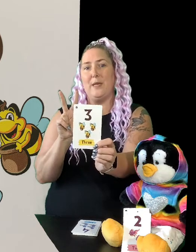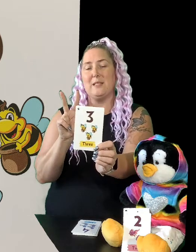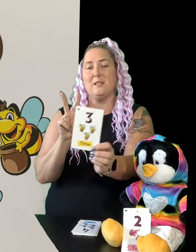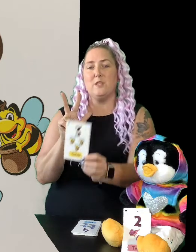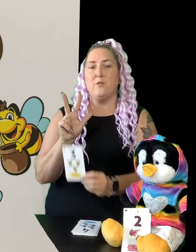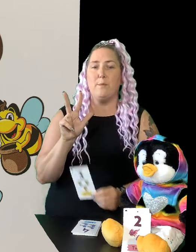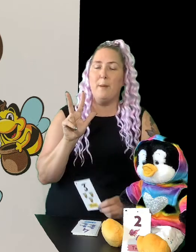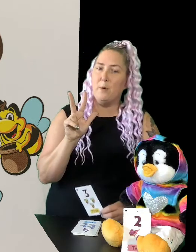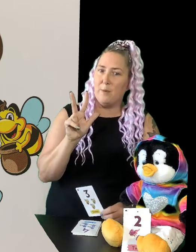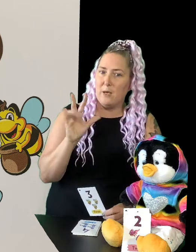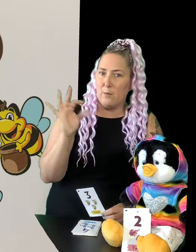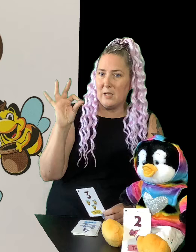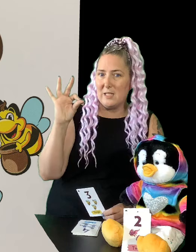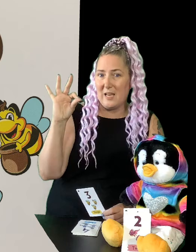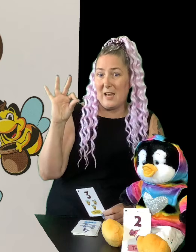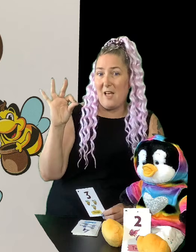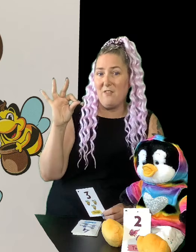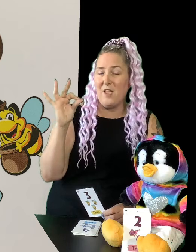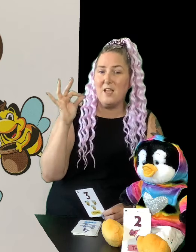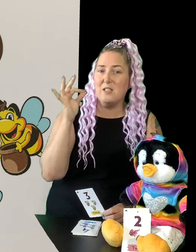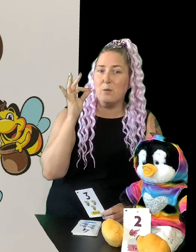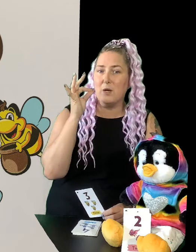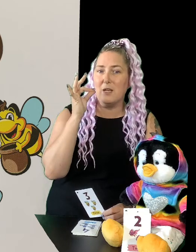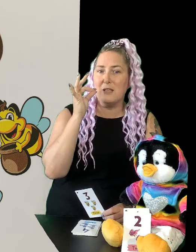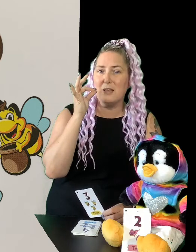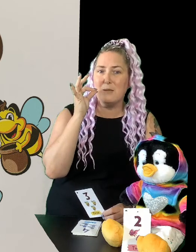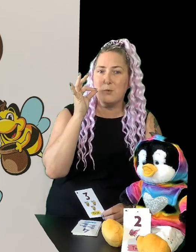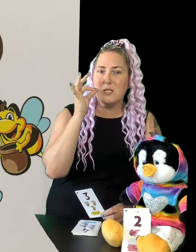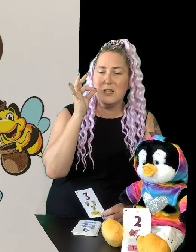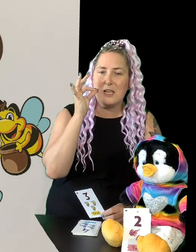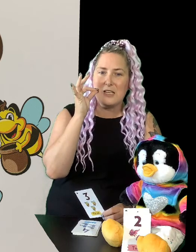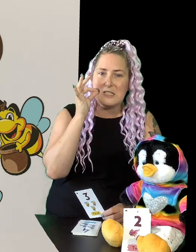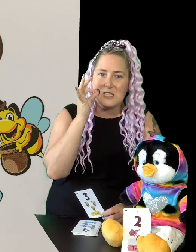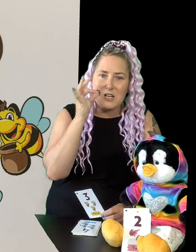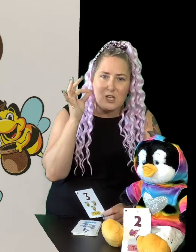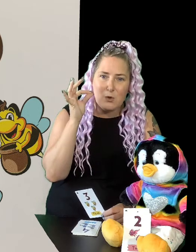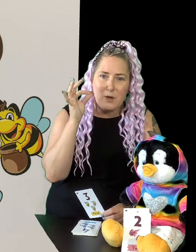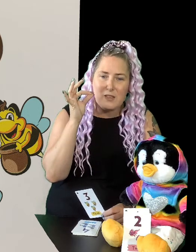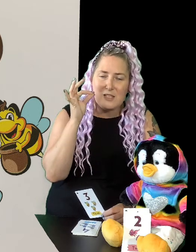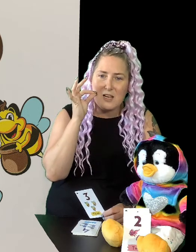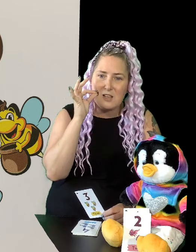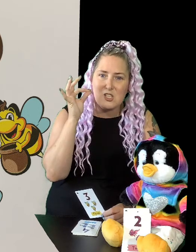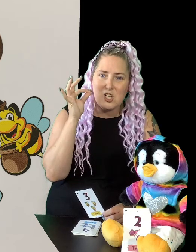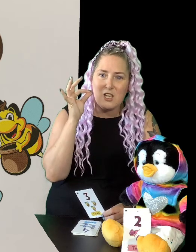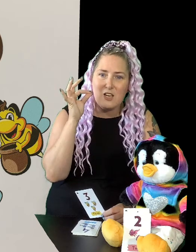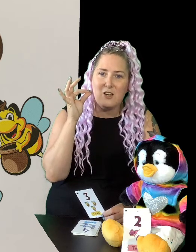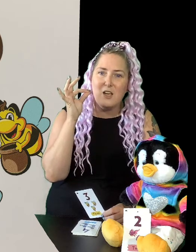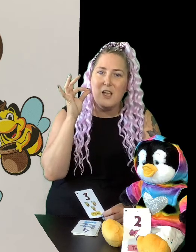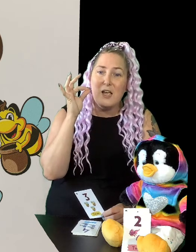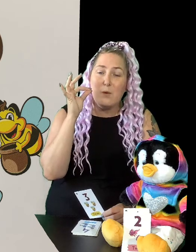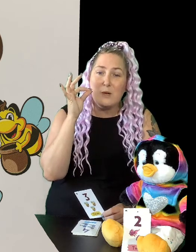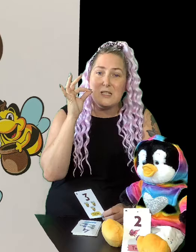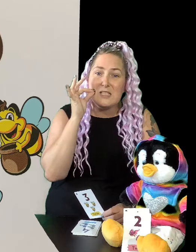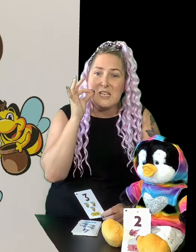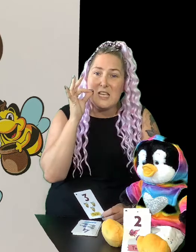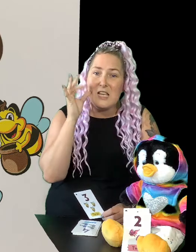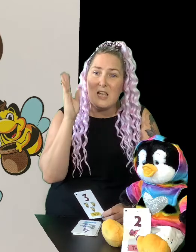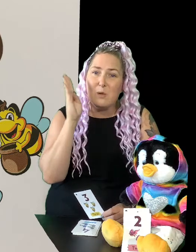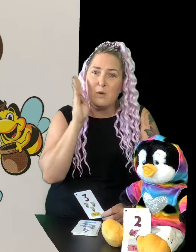bumblebees. So for bumblebee, we're going to take an F hand and we're going to pretend like it stung you on the side of the cheek here. We're going to sting it and then we're going to